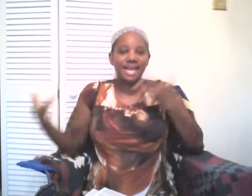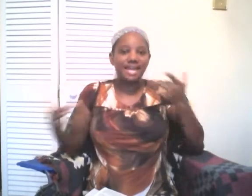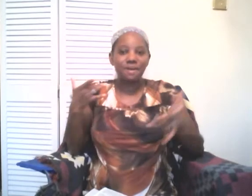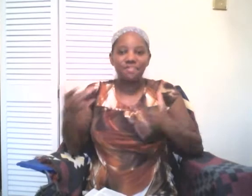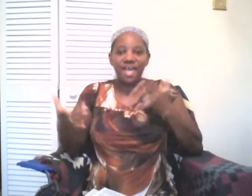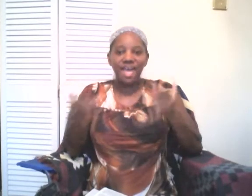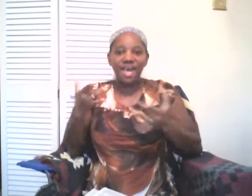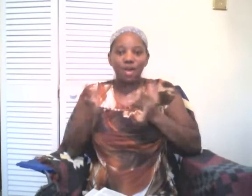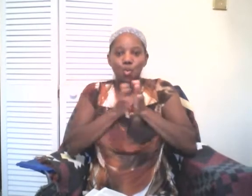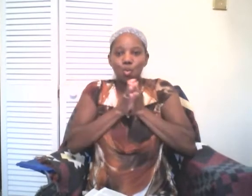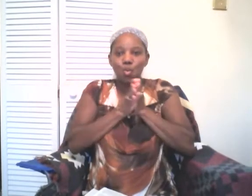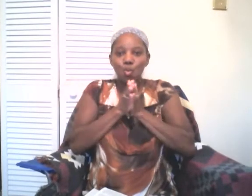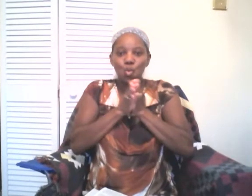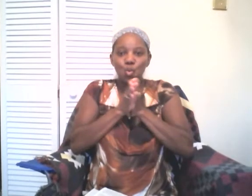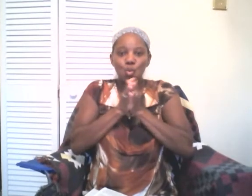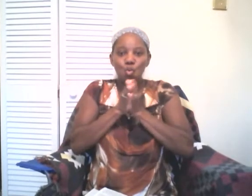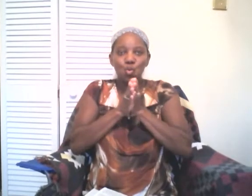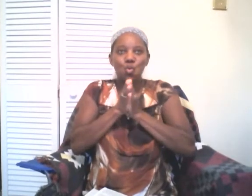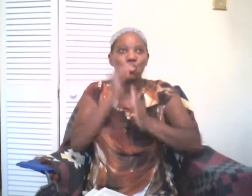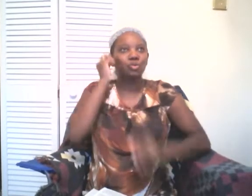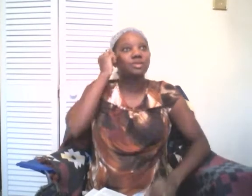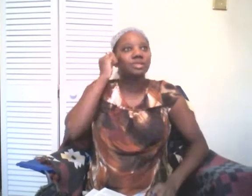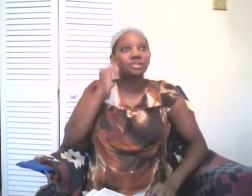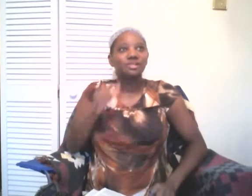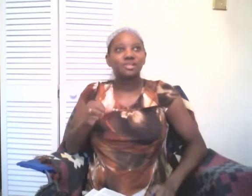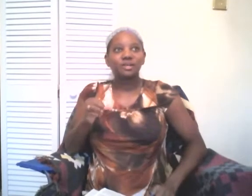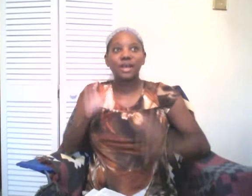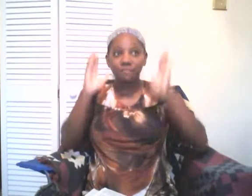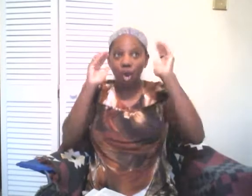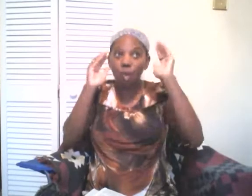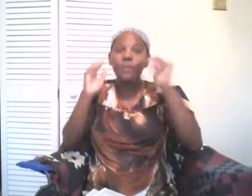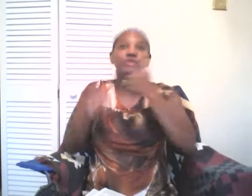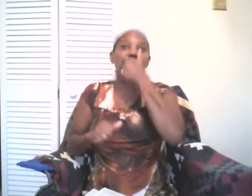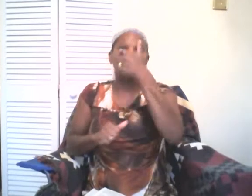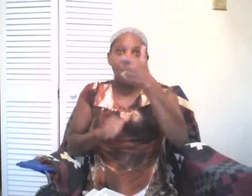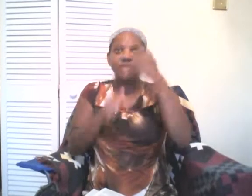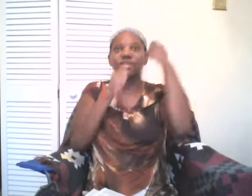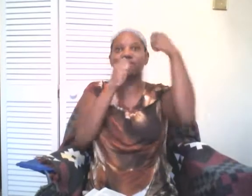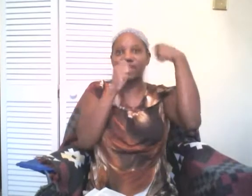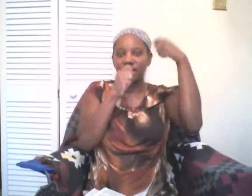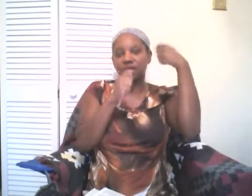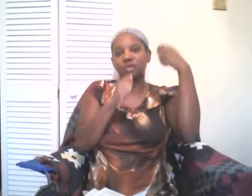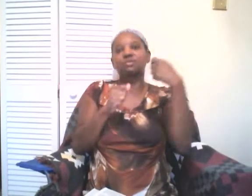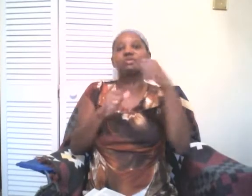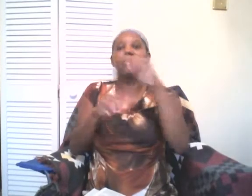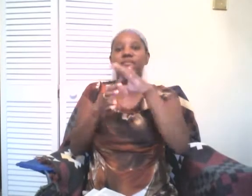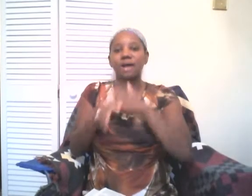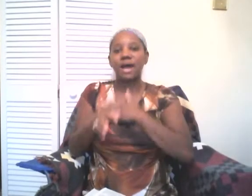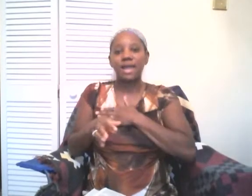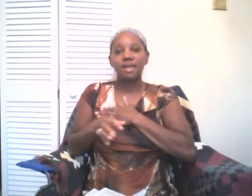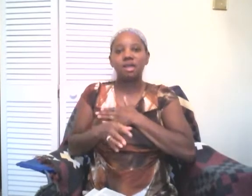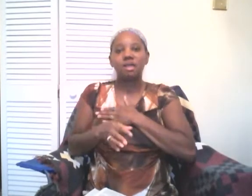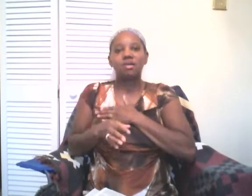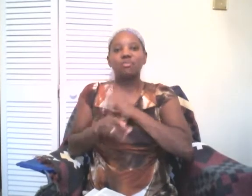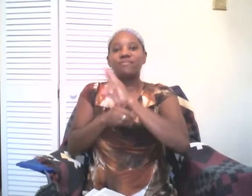Excited about that. Woo! So I'm hoping they're watching the videos of my